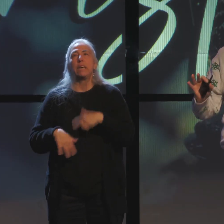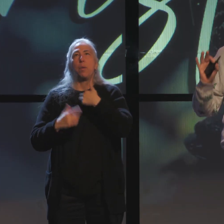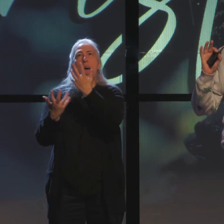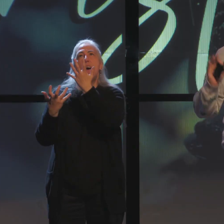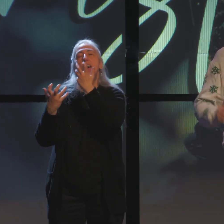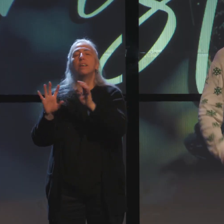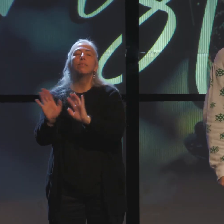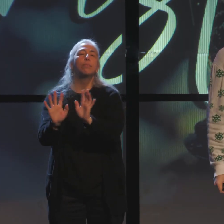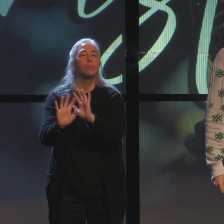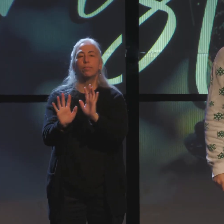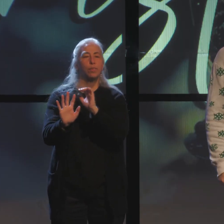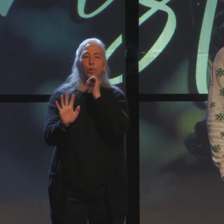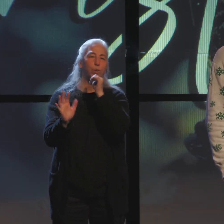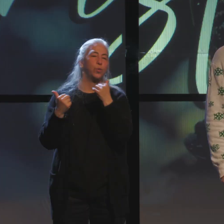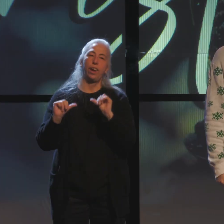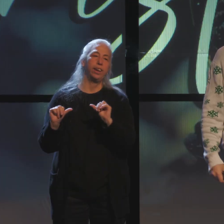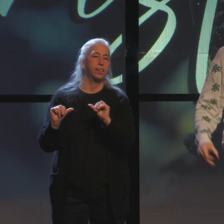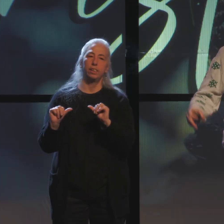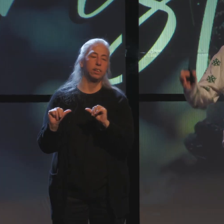Don't strive for it.